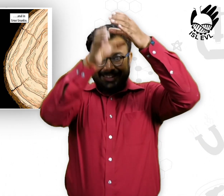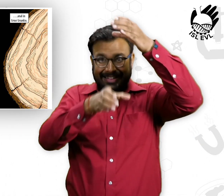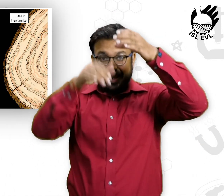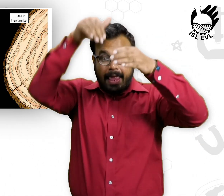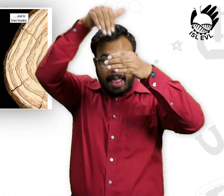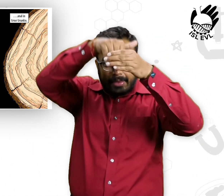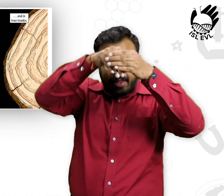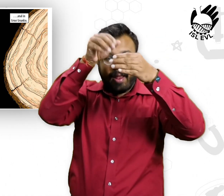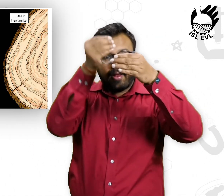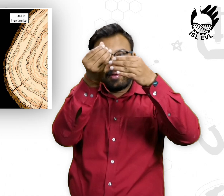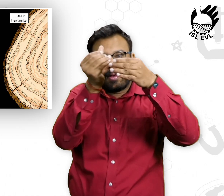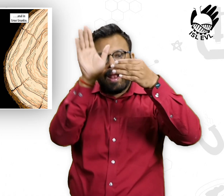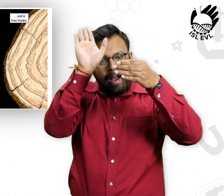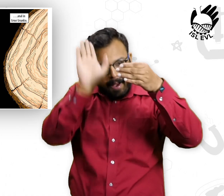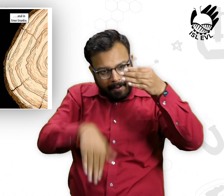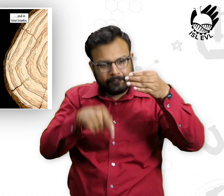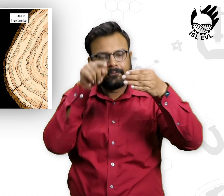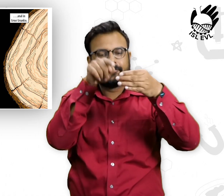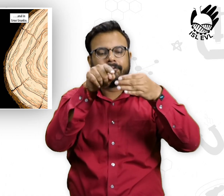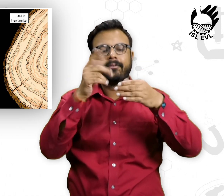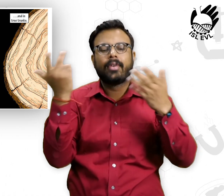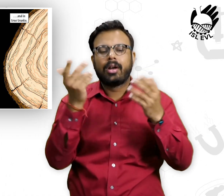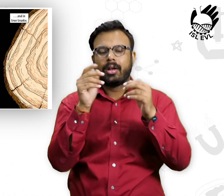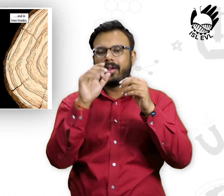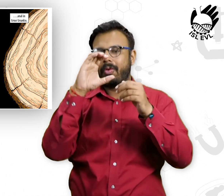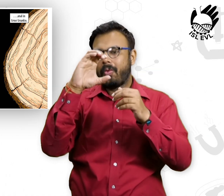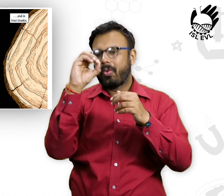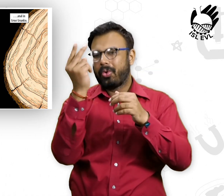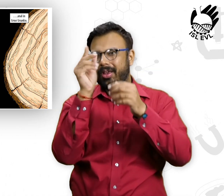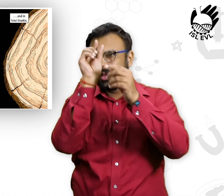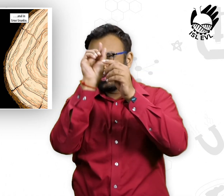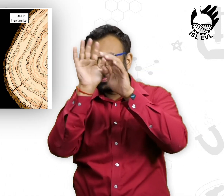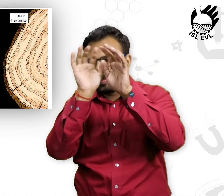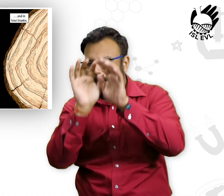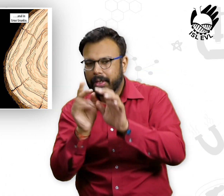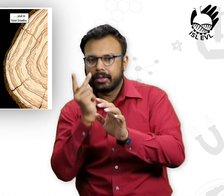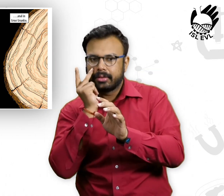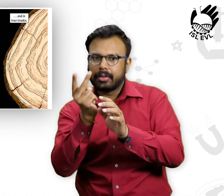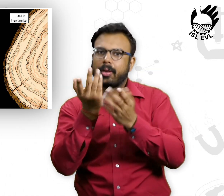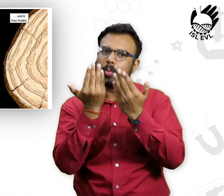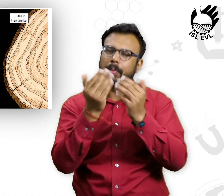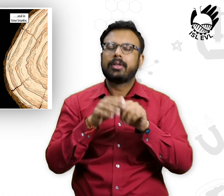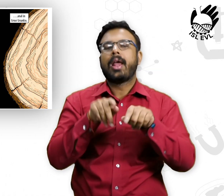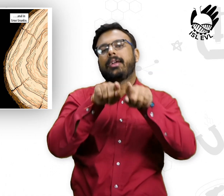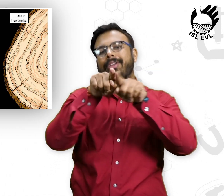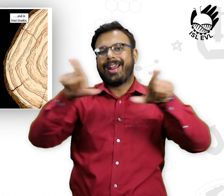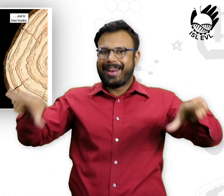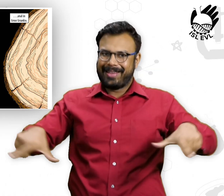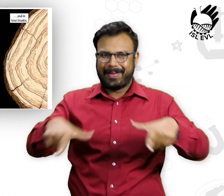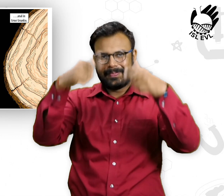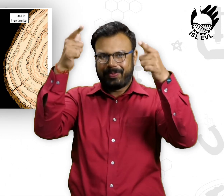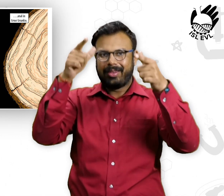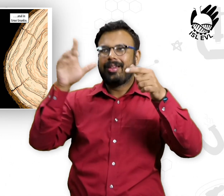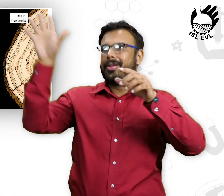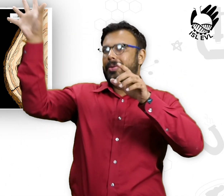Scientists have found CO2 trapped in ice cores and